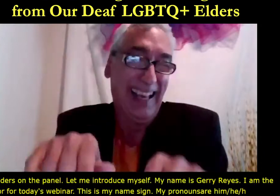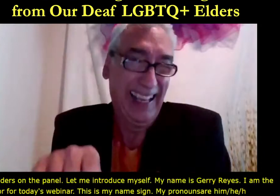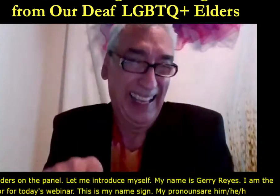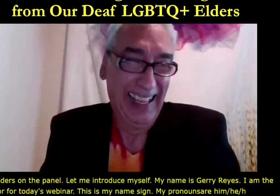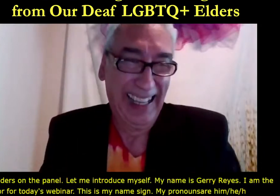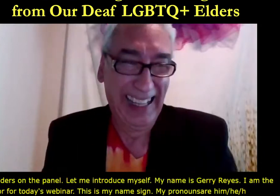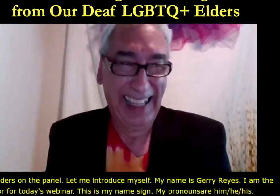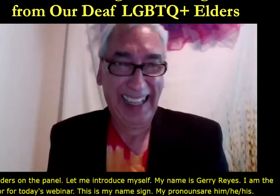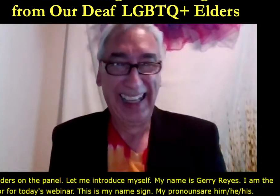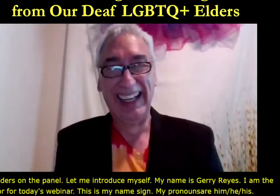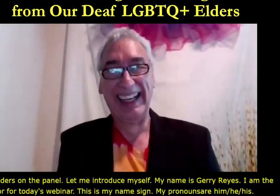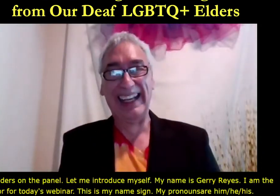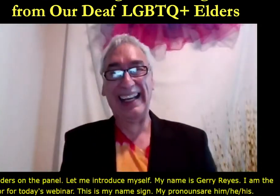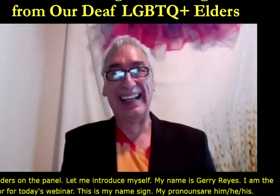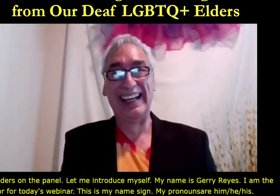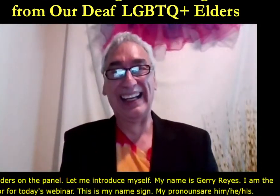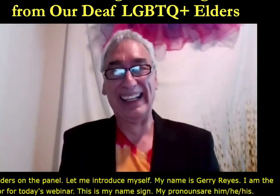and sir i'm just kidding